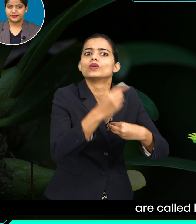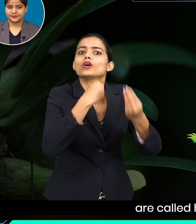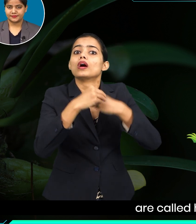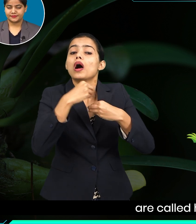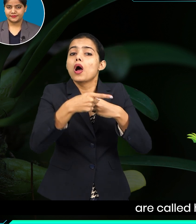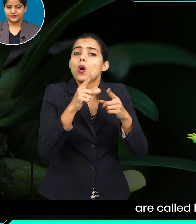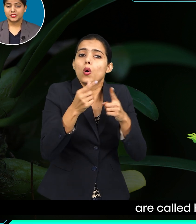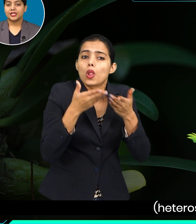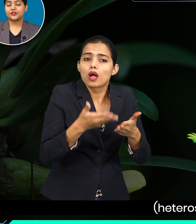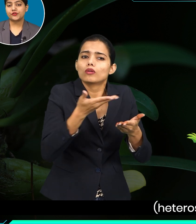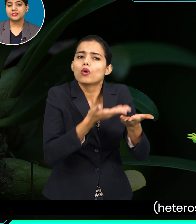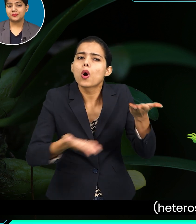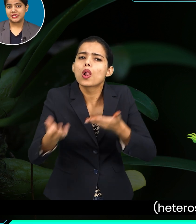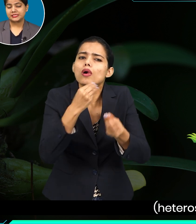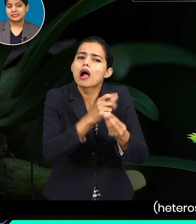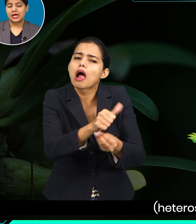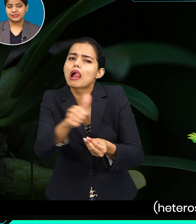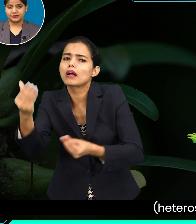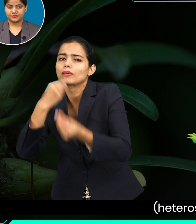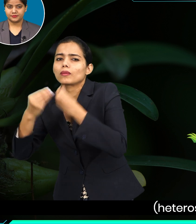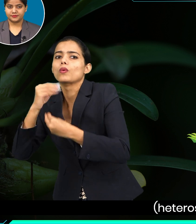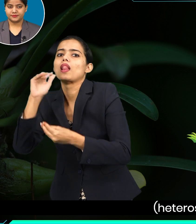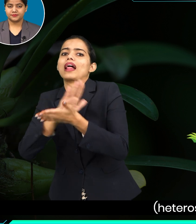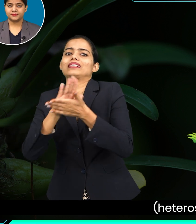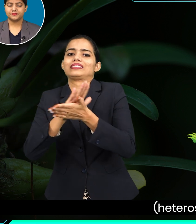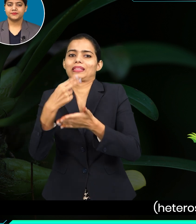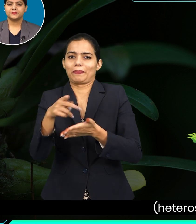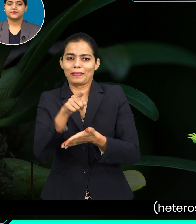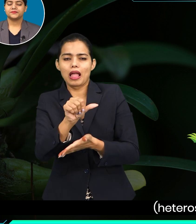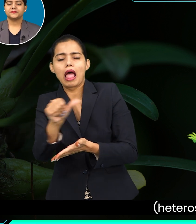heterotrophs. Heteros means other.